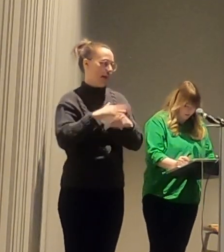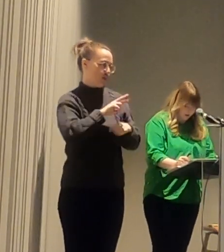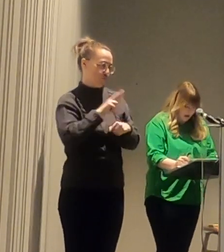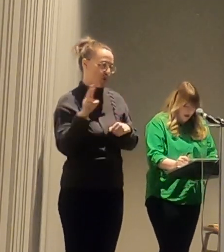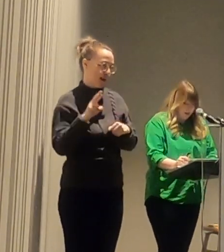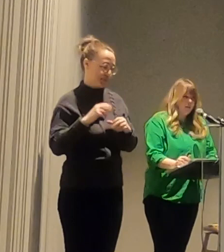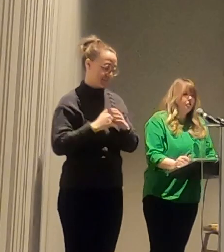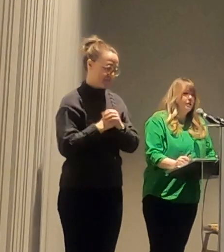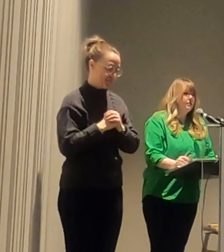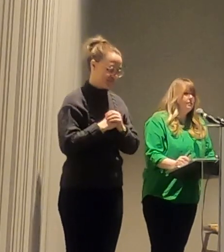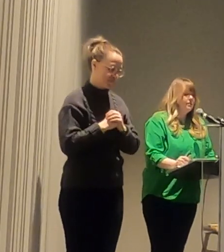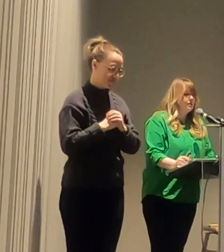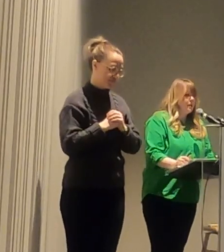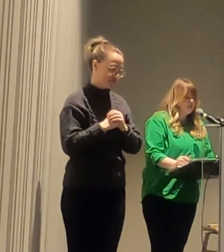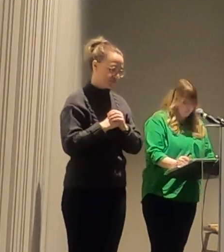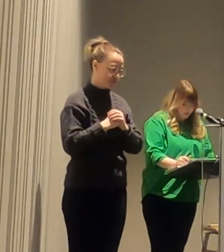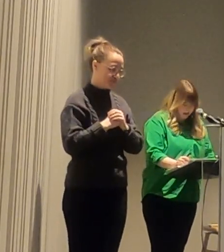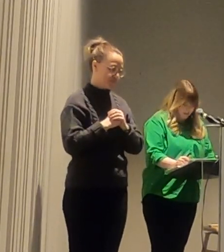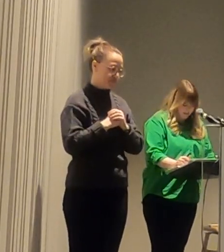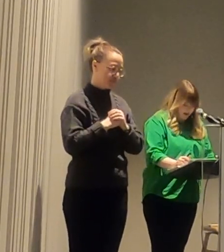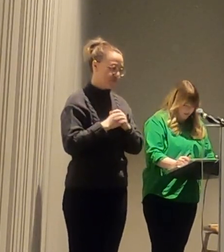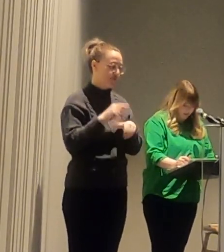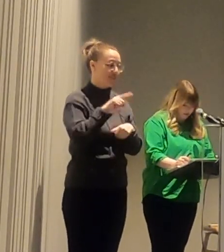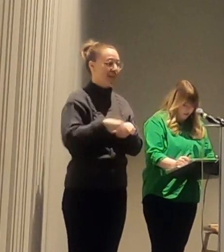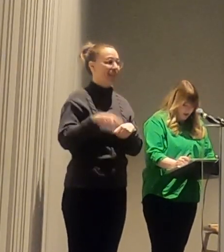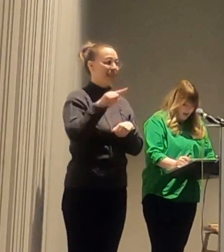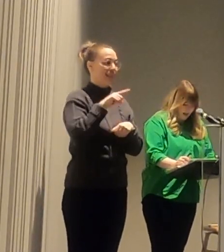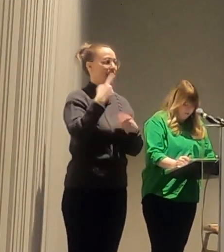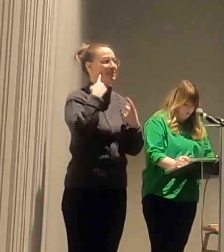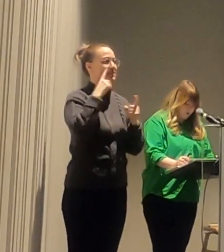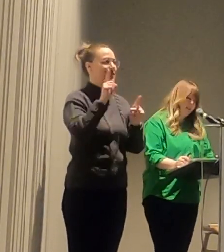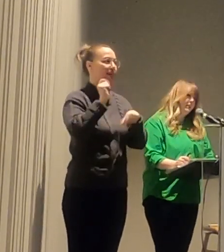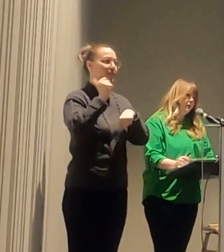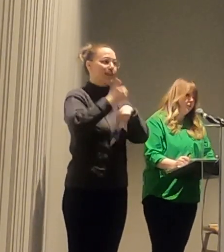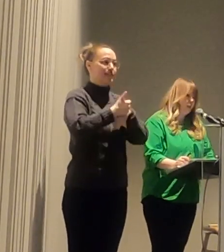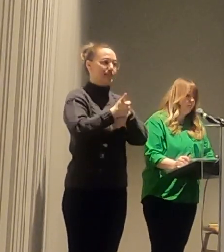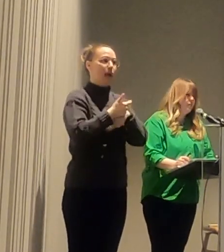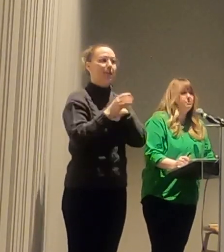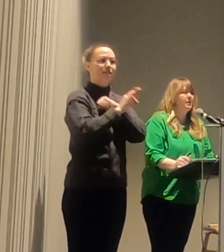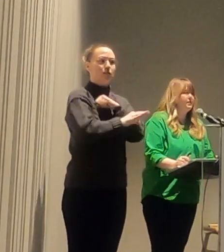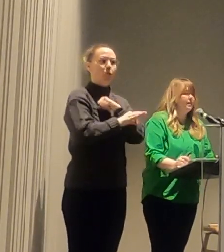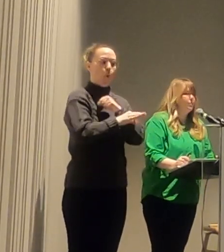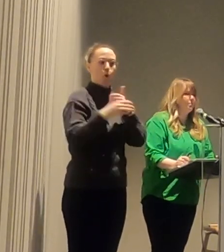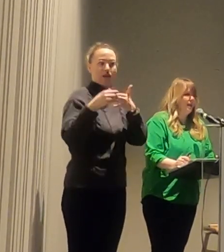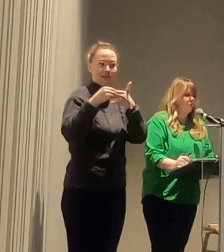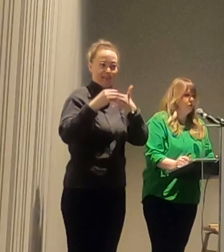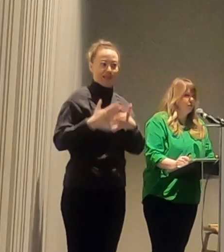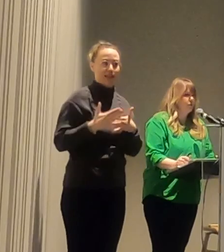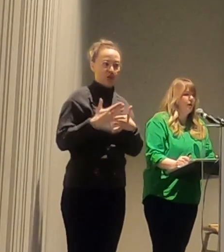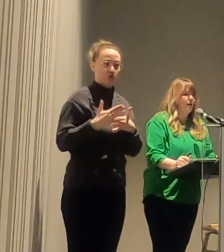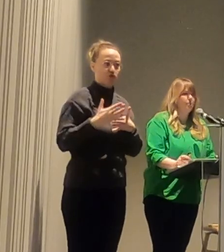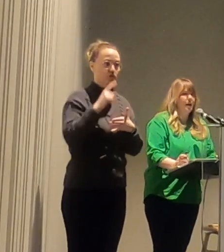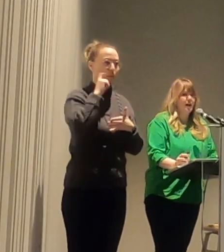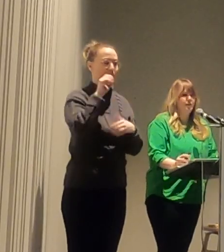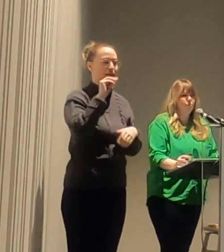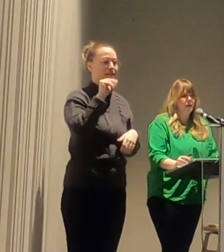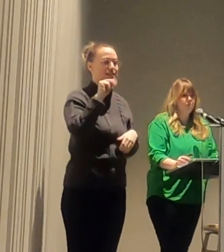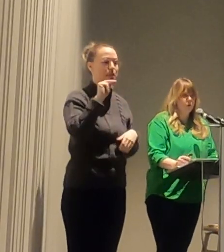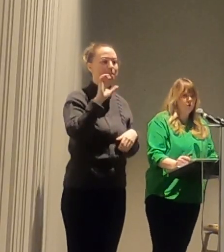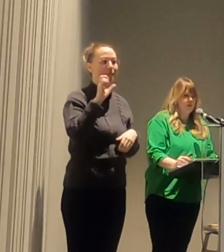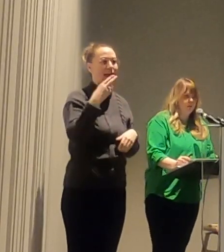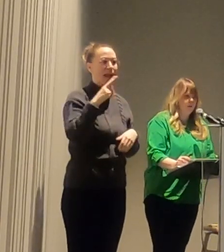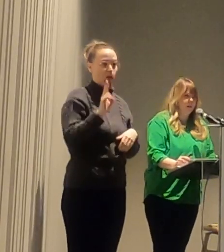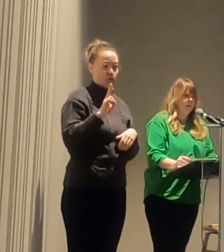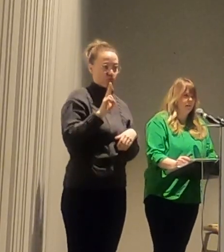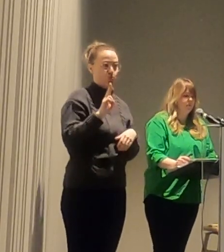right. The Qing successfully established a foreign leadership because they were Manchu, as